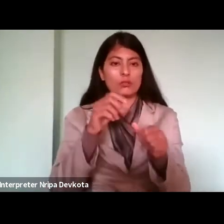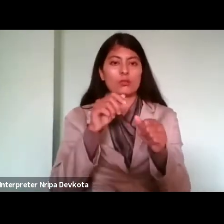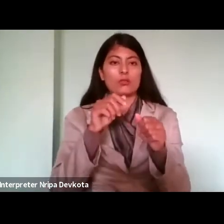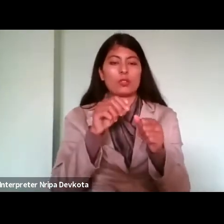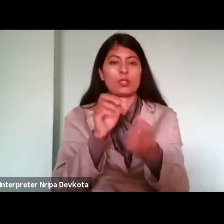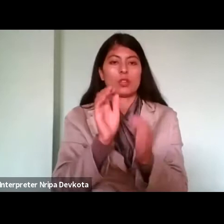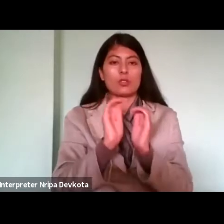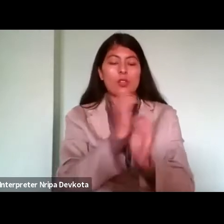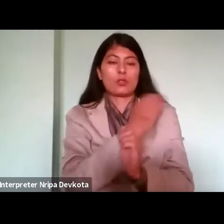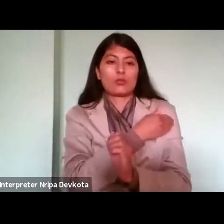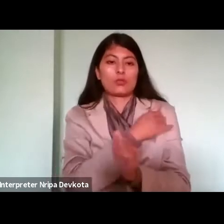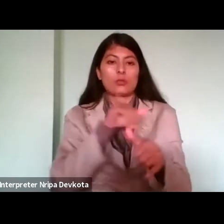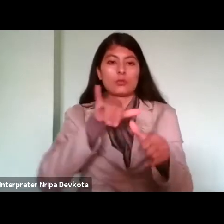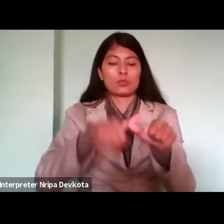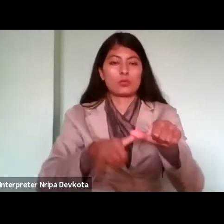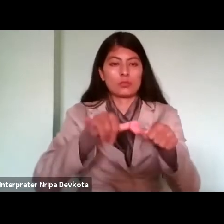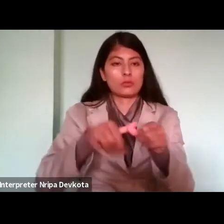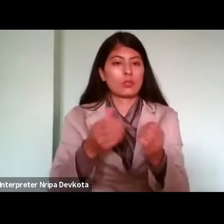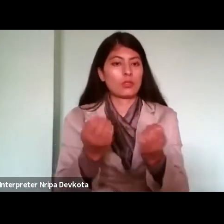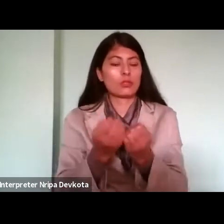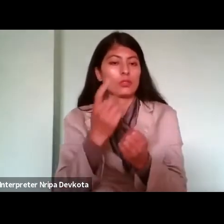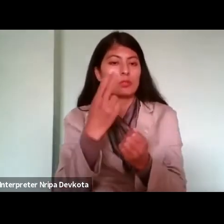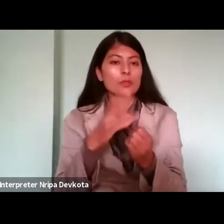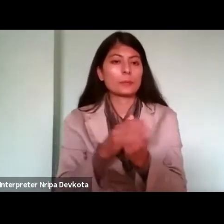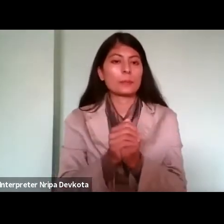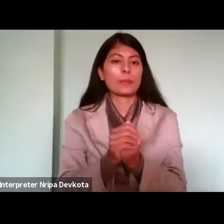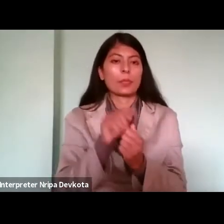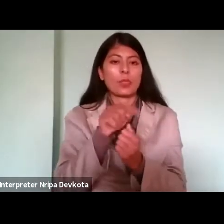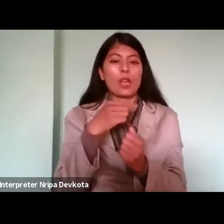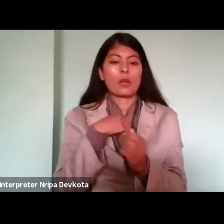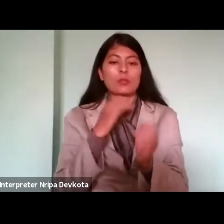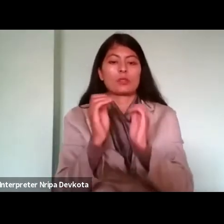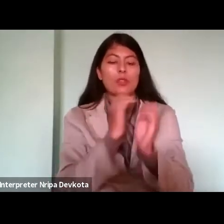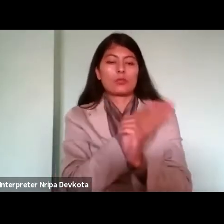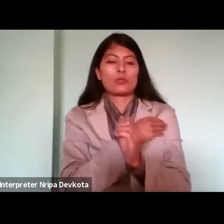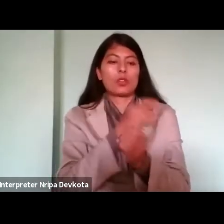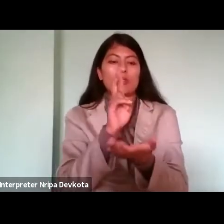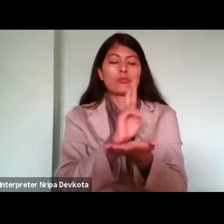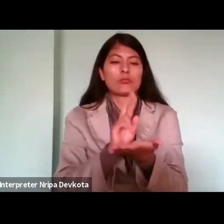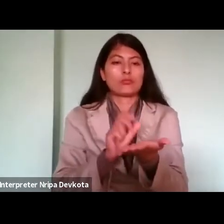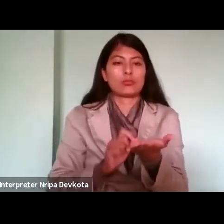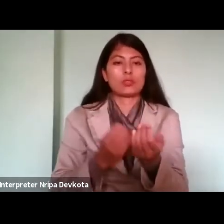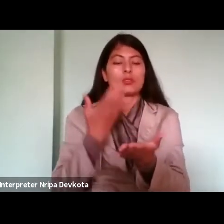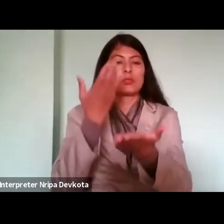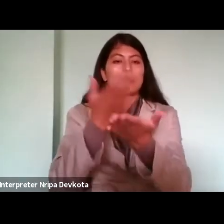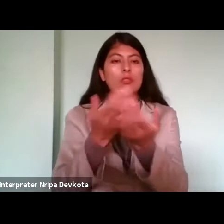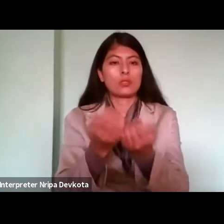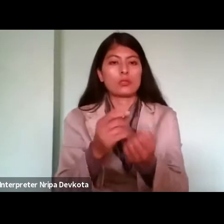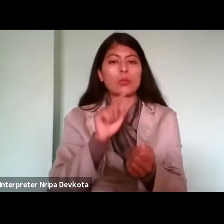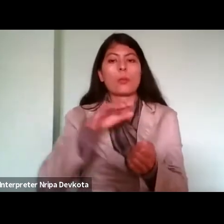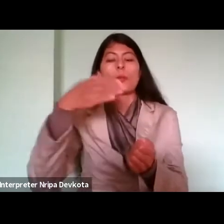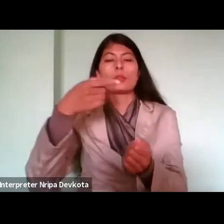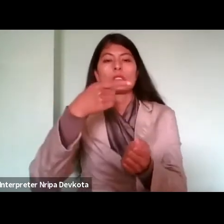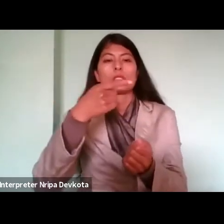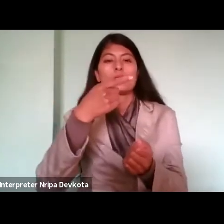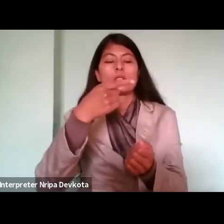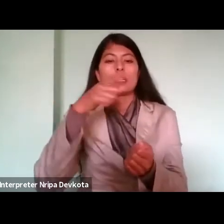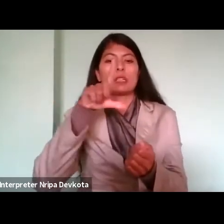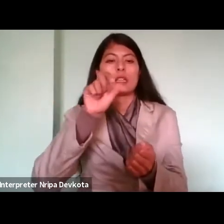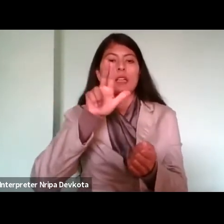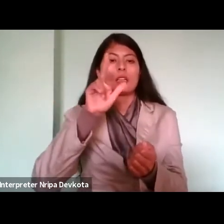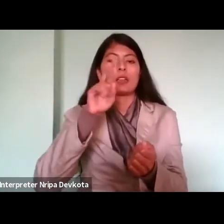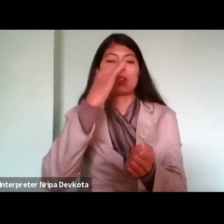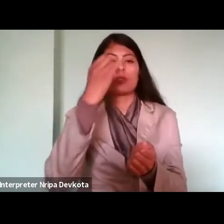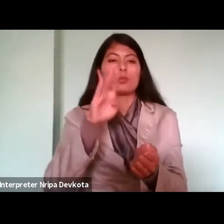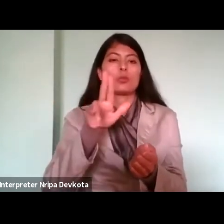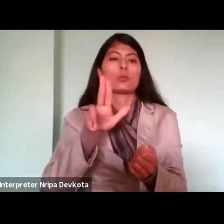good recommendations that were going to contribute to this certain recommendation. Then we had another meeting in Nairobi again, and the same was done,